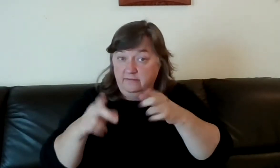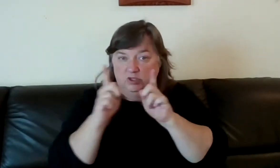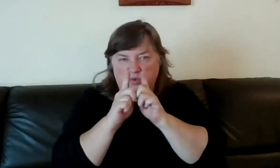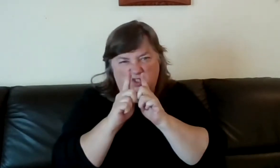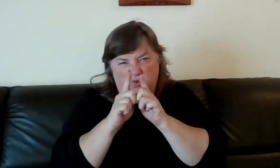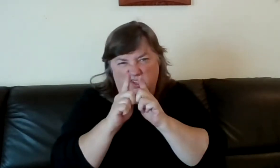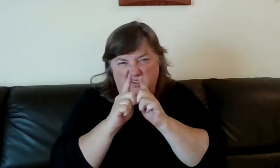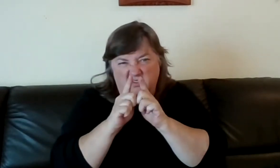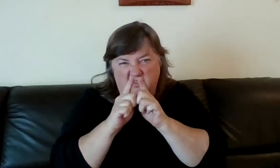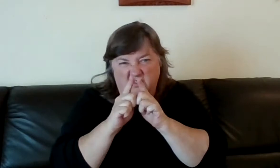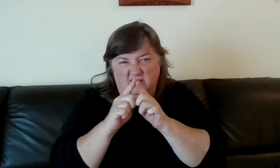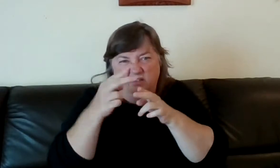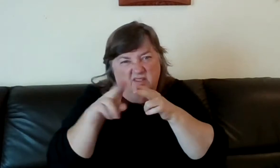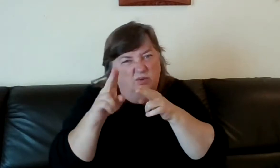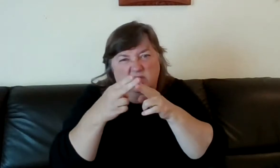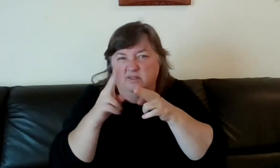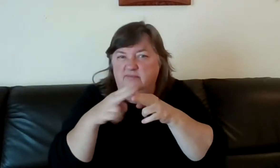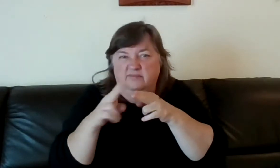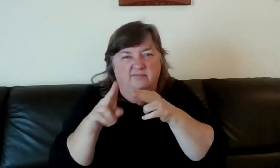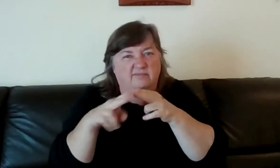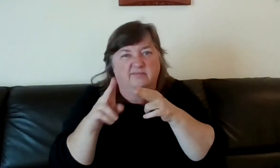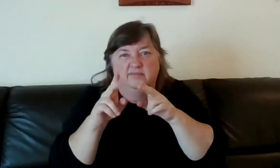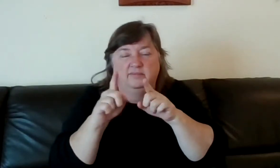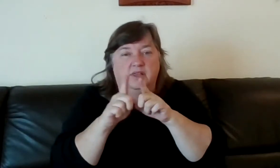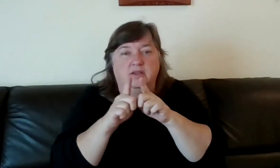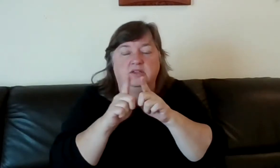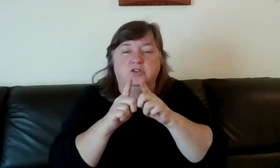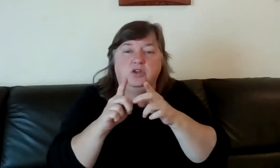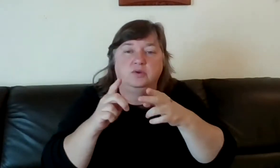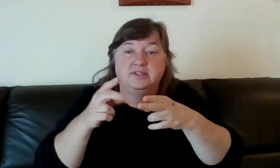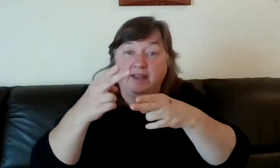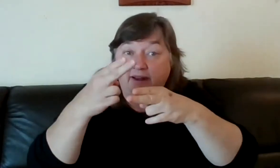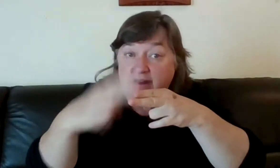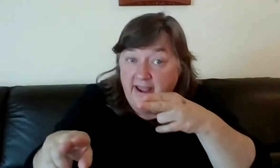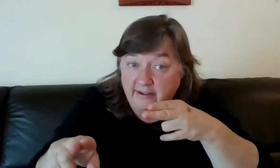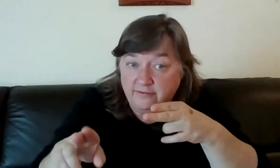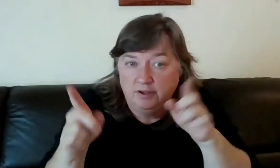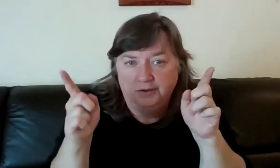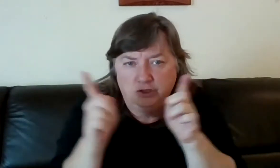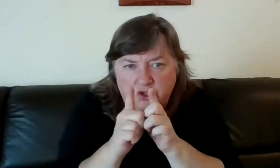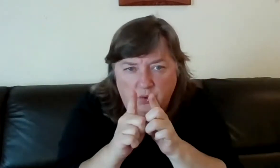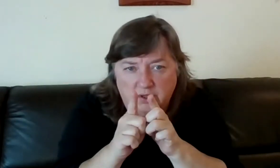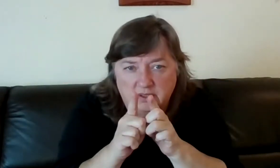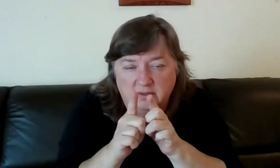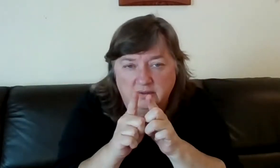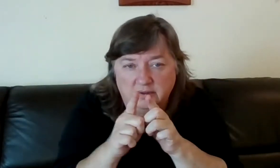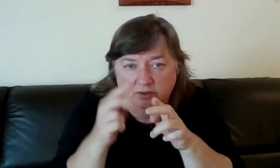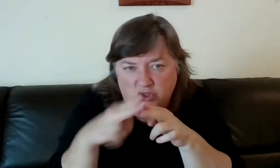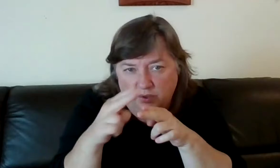It's really short, short. So you would say knife, short, short.